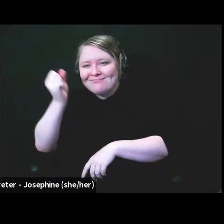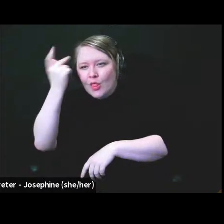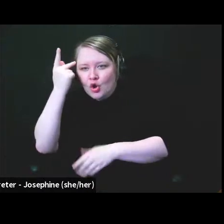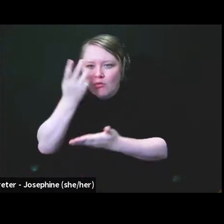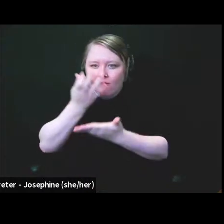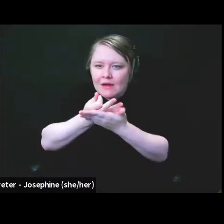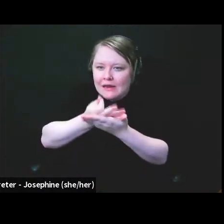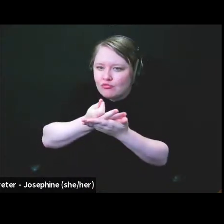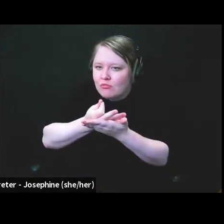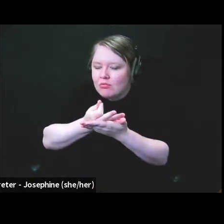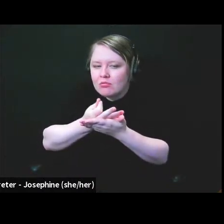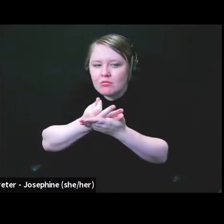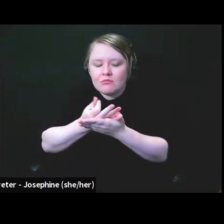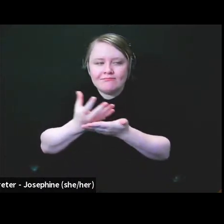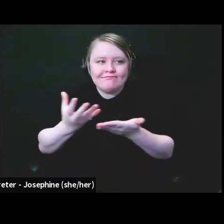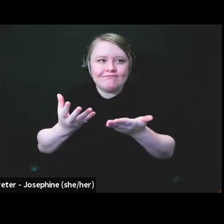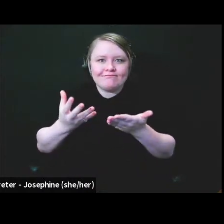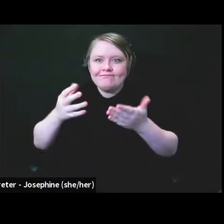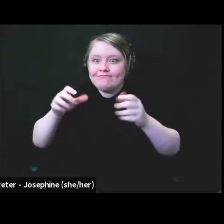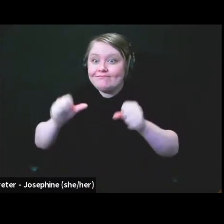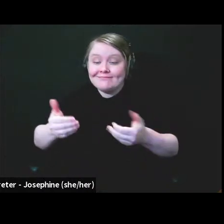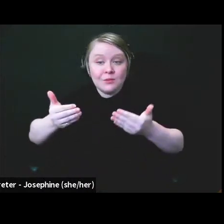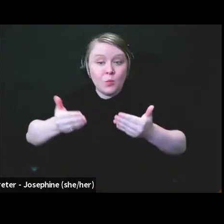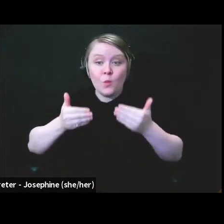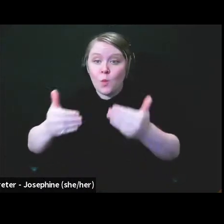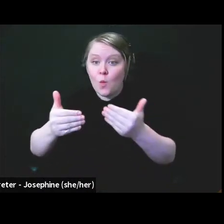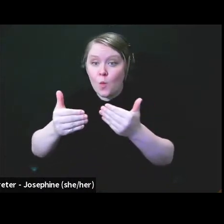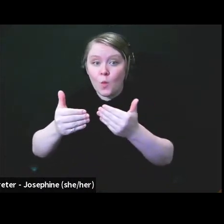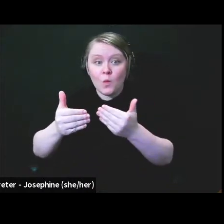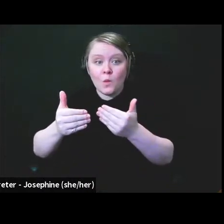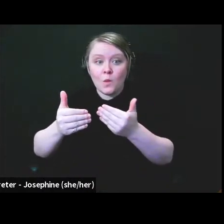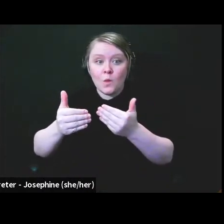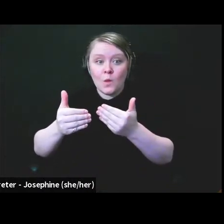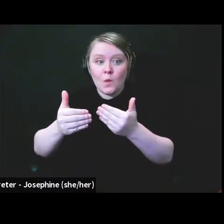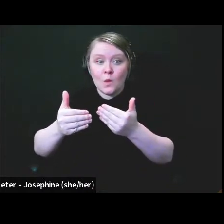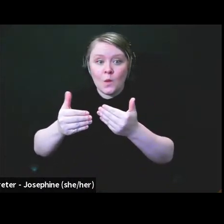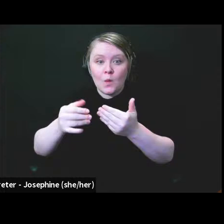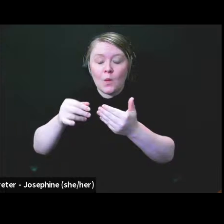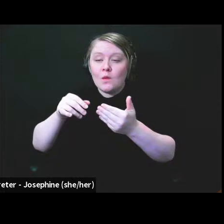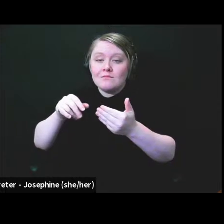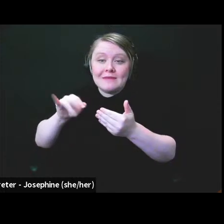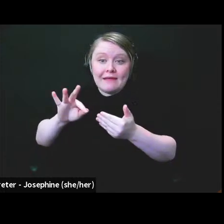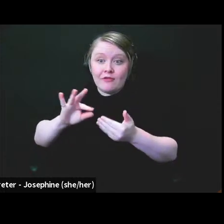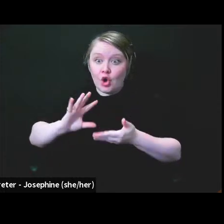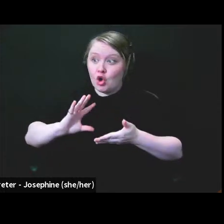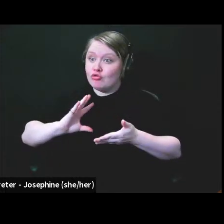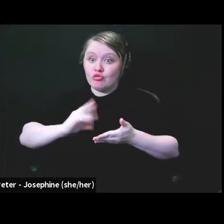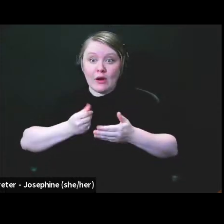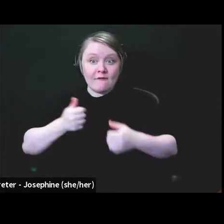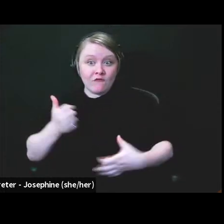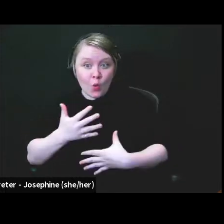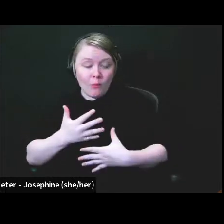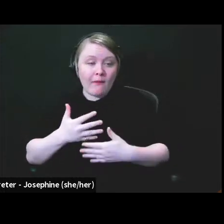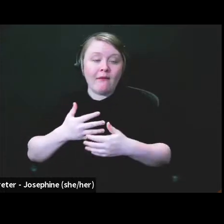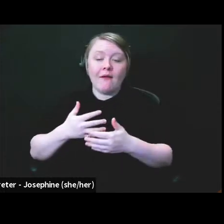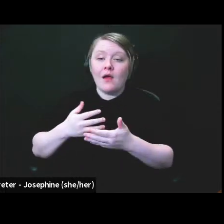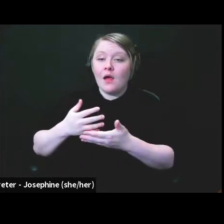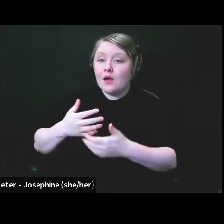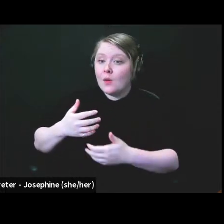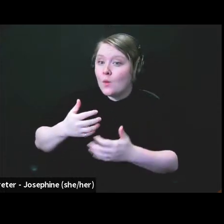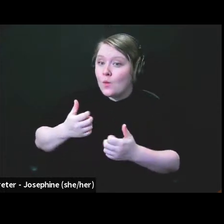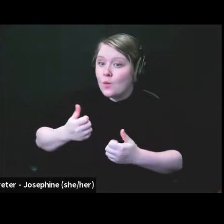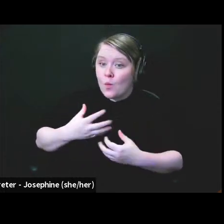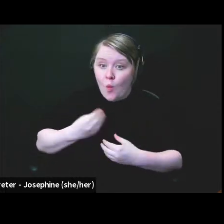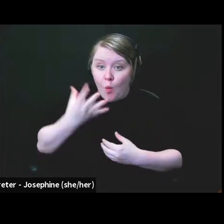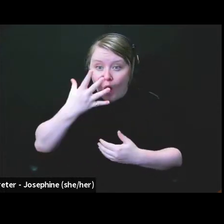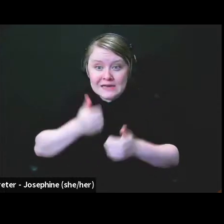feasible to move forward being like blatantly transphobic and queerphobic and ableist and white supremacist.